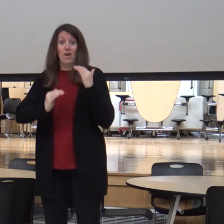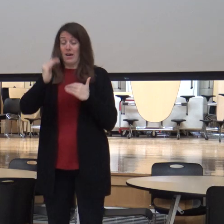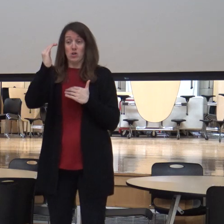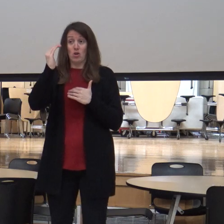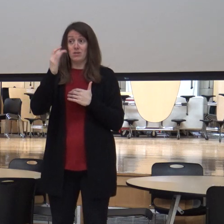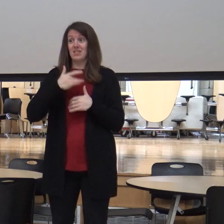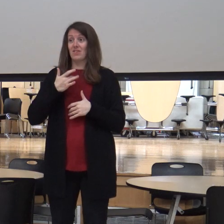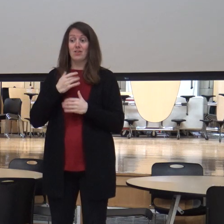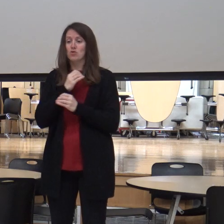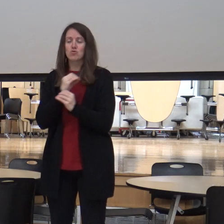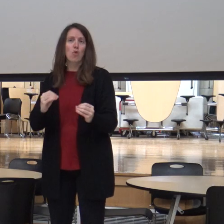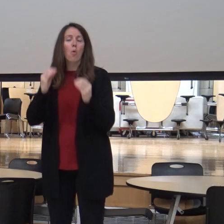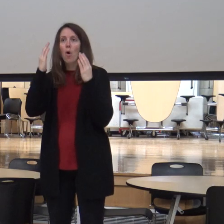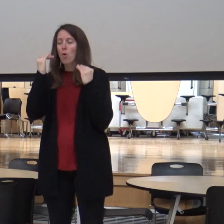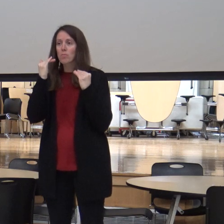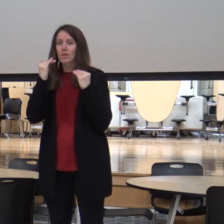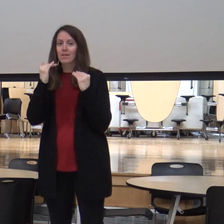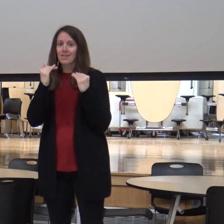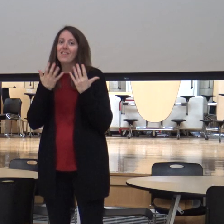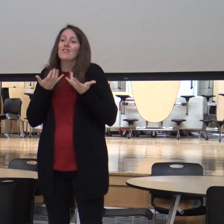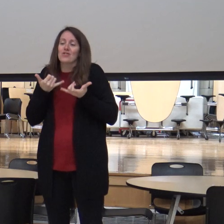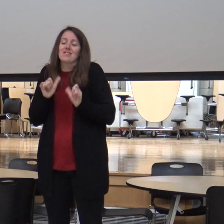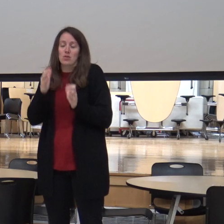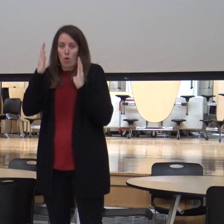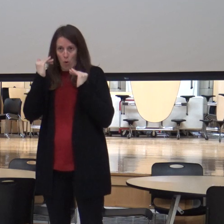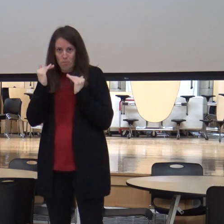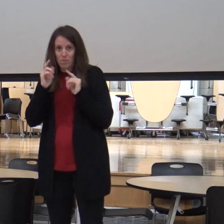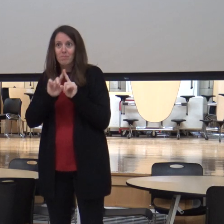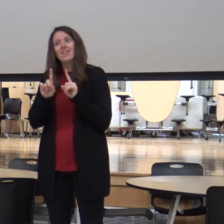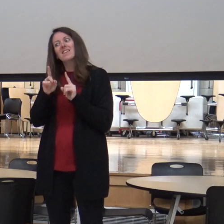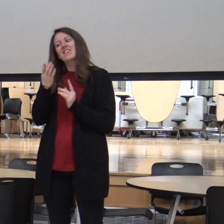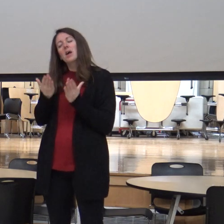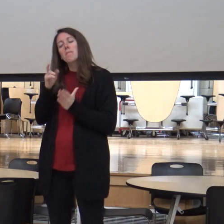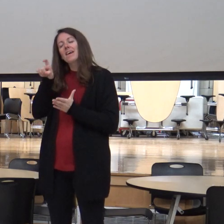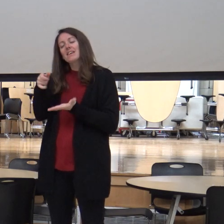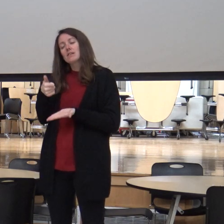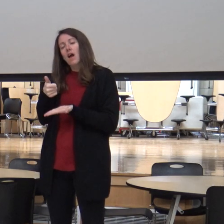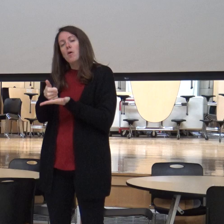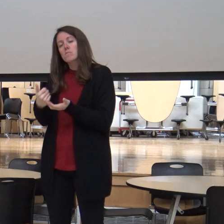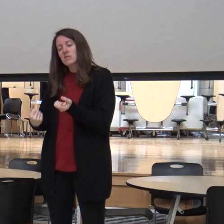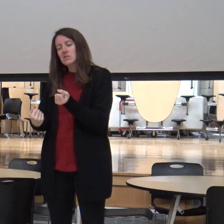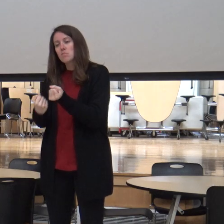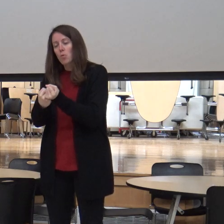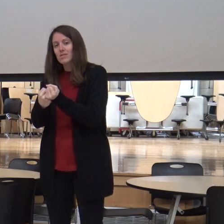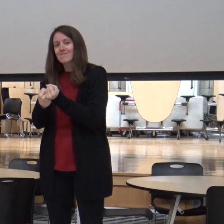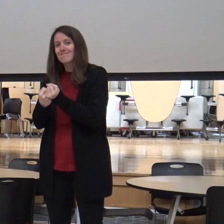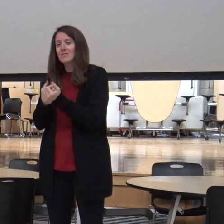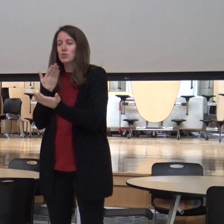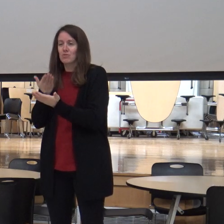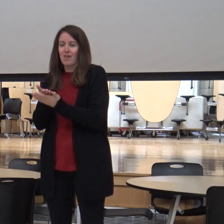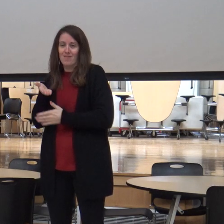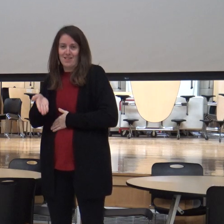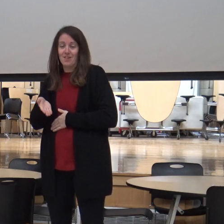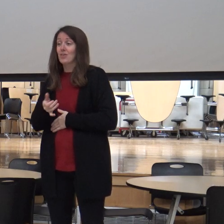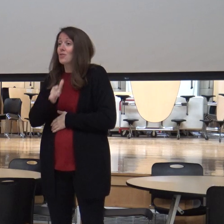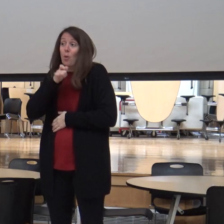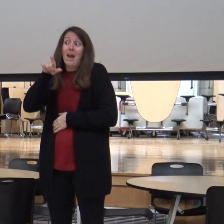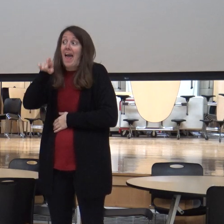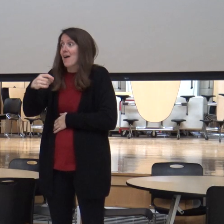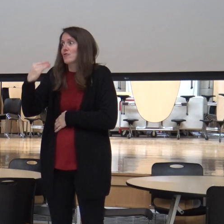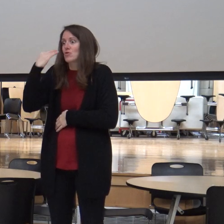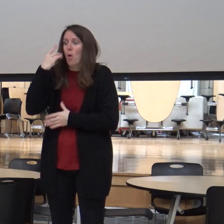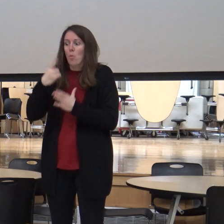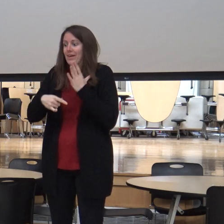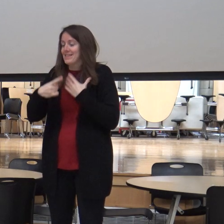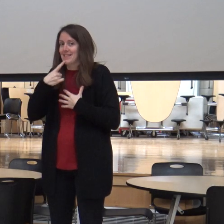hope, but sometimes we have to help them get to that spot. And there's resources to get you to that spot. You don't always know what I have to say. There's somebody out there.